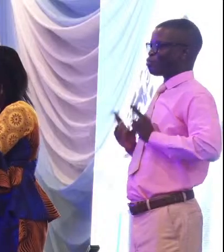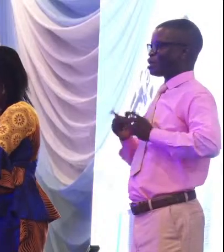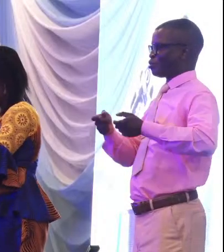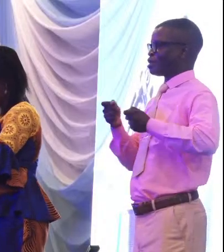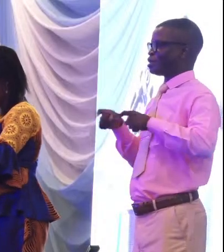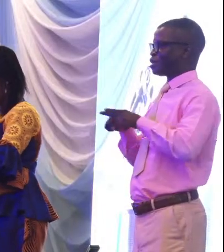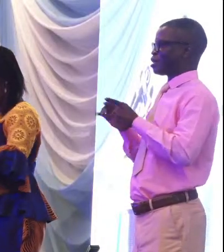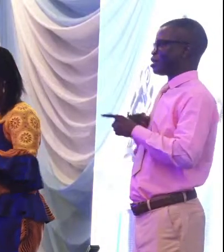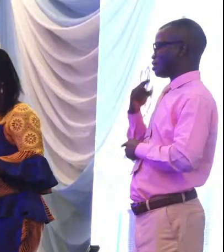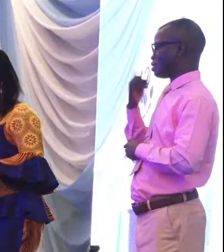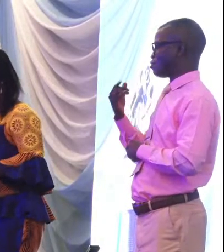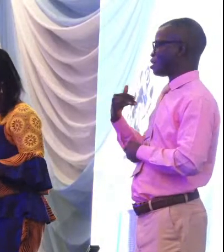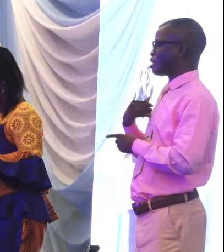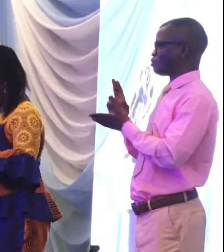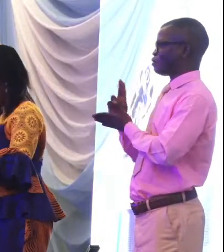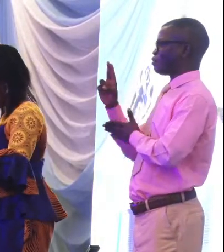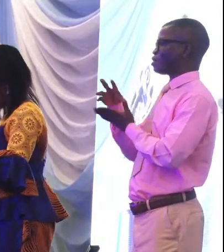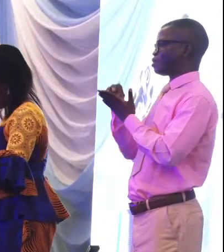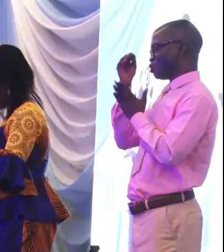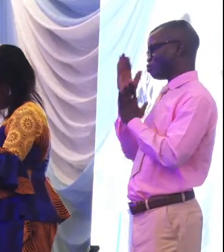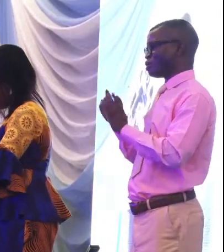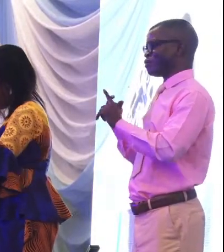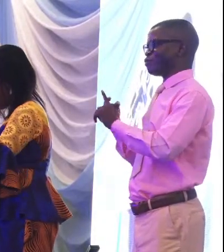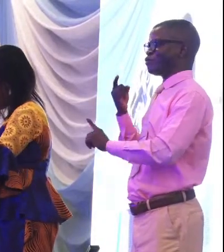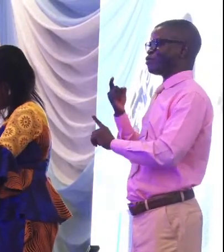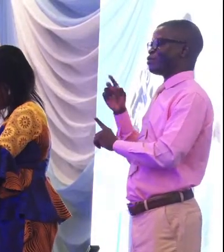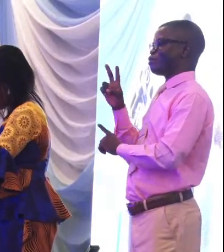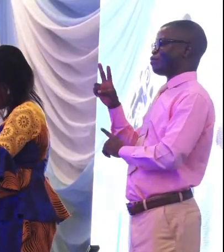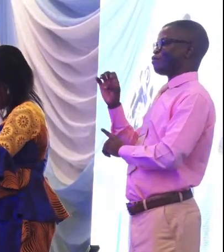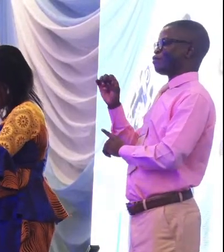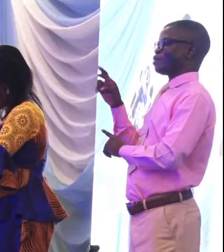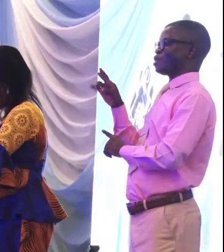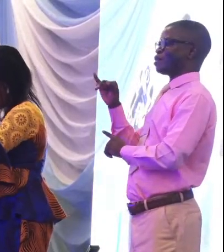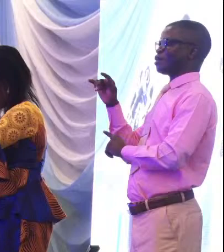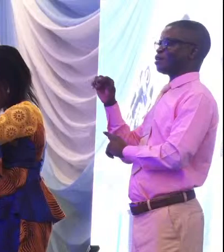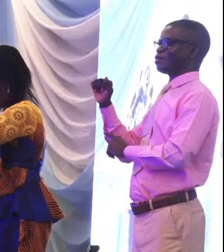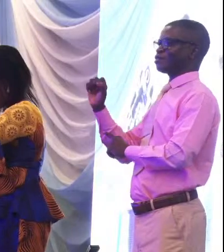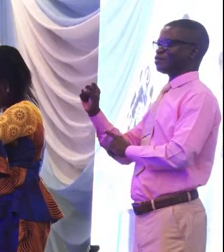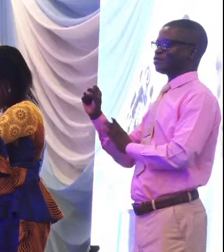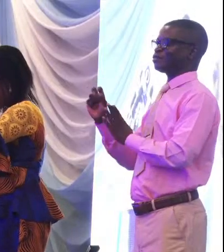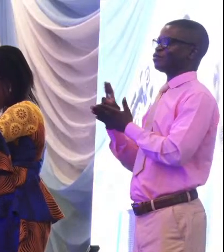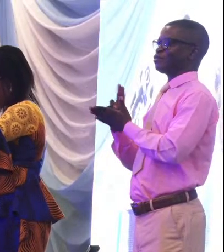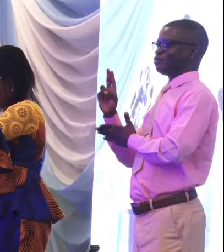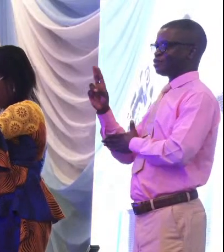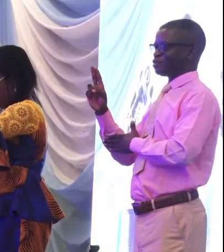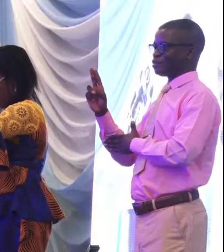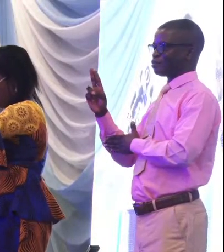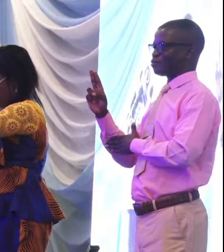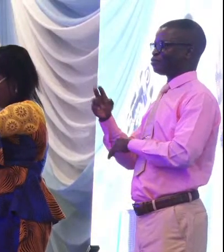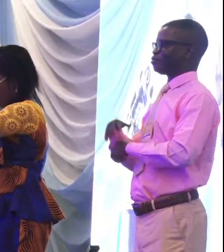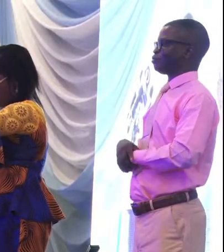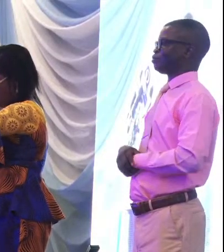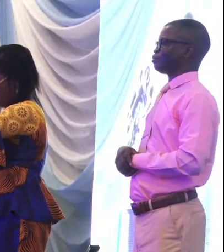have university students from Veritas University,